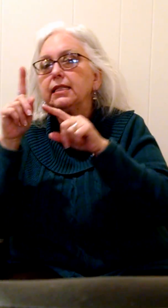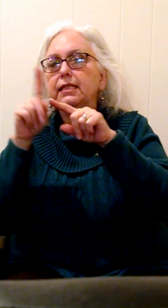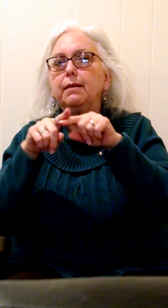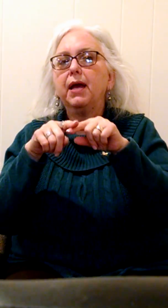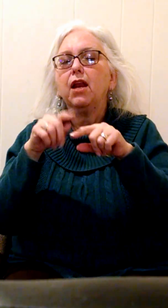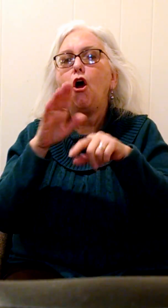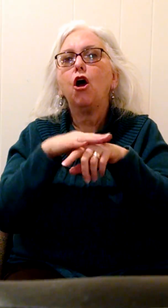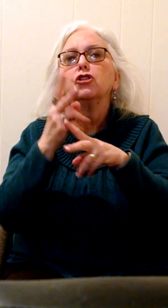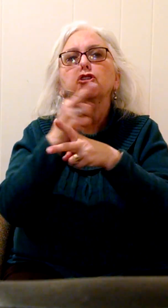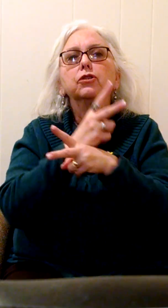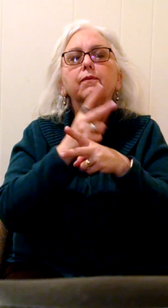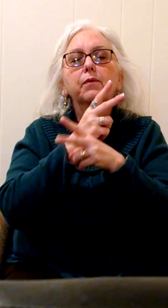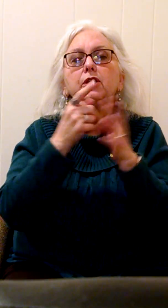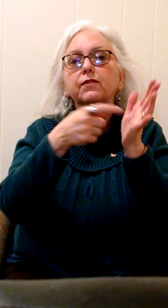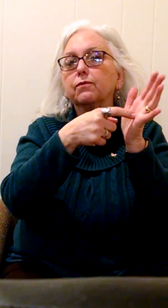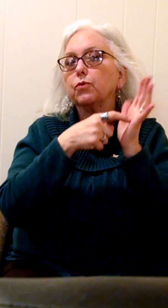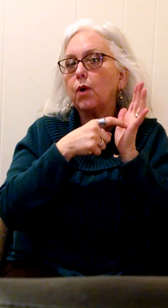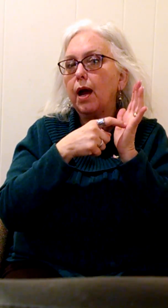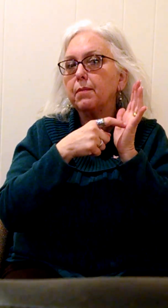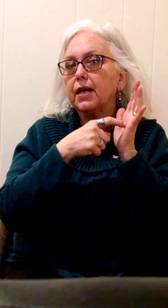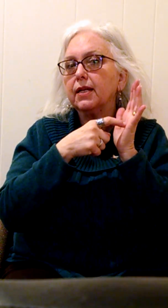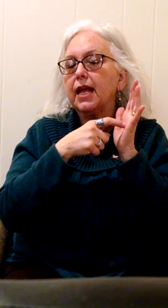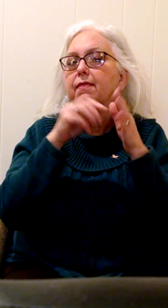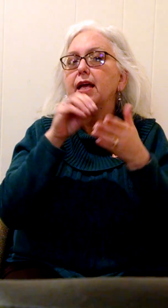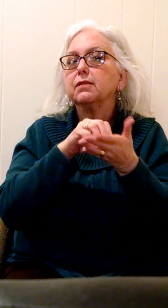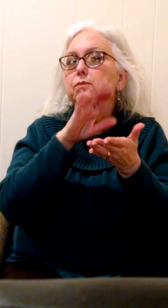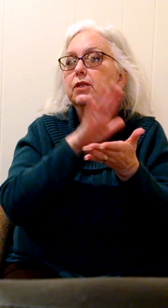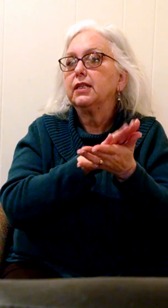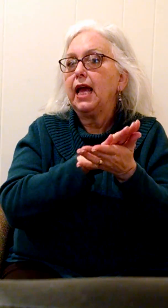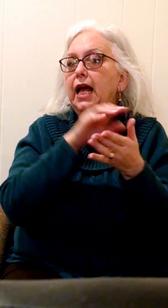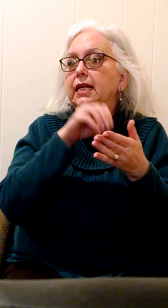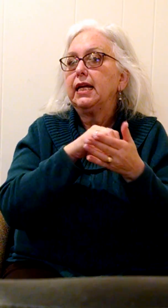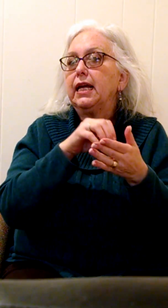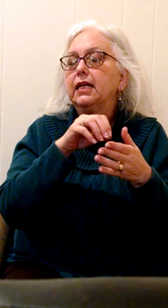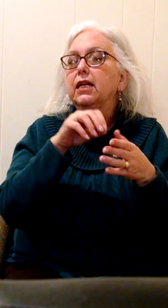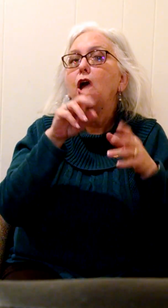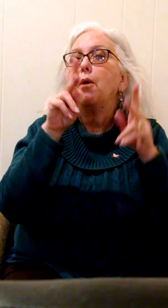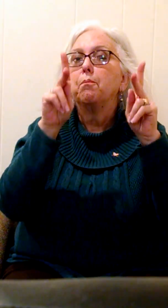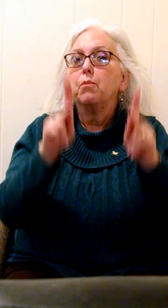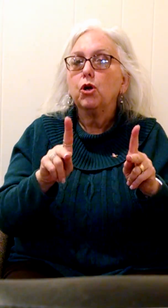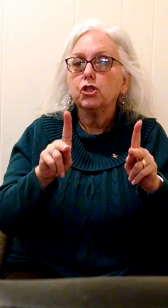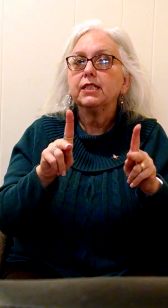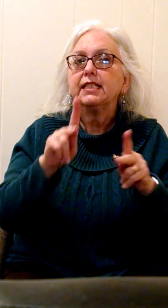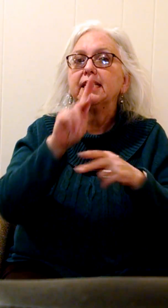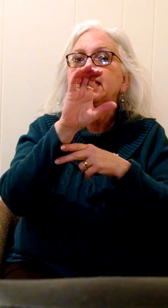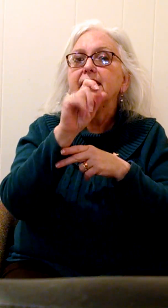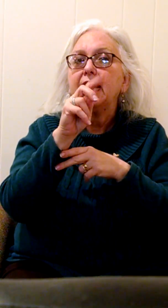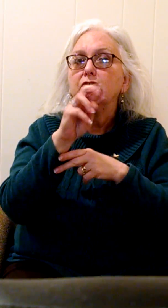supervision requirements outlined in your person-centered individual support plan,